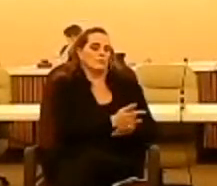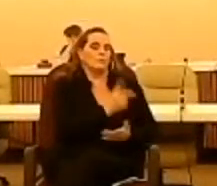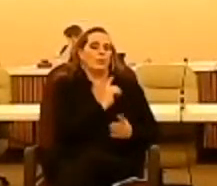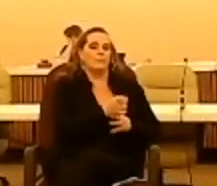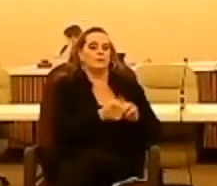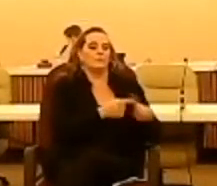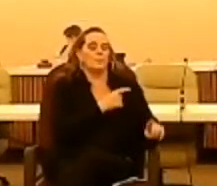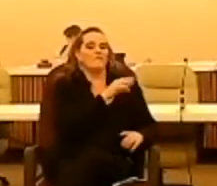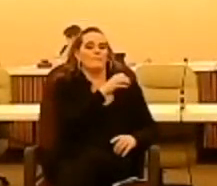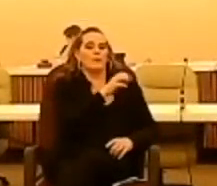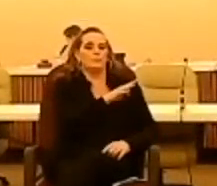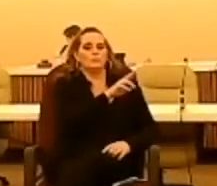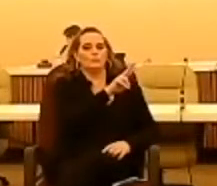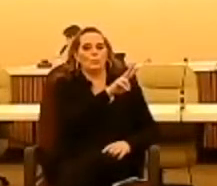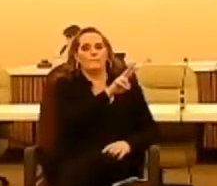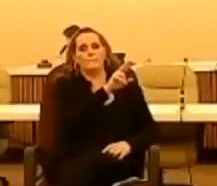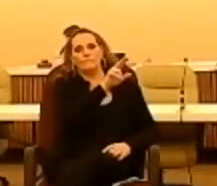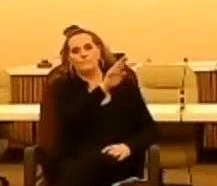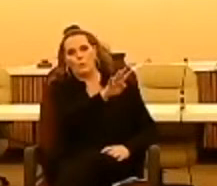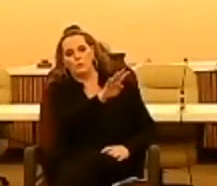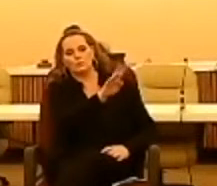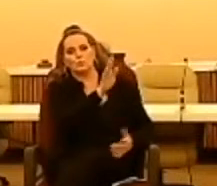24th, 2021.